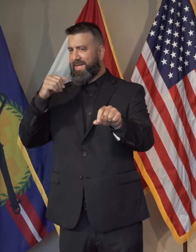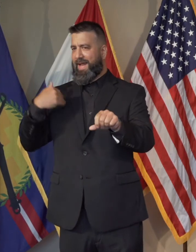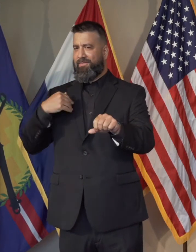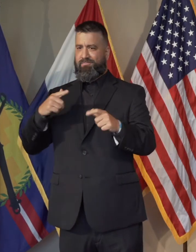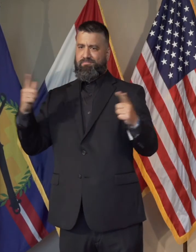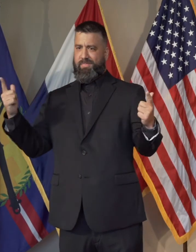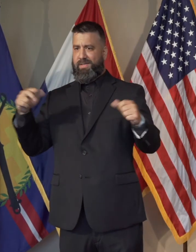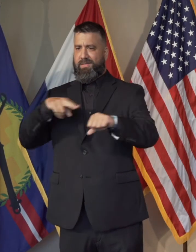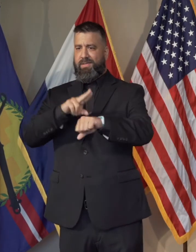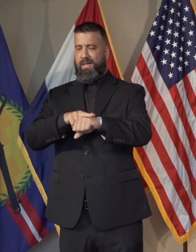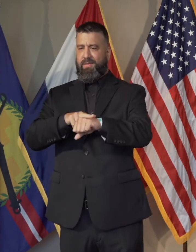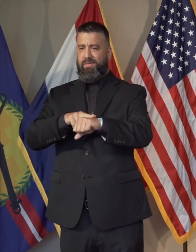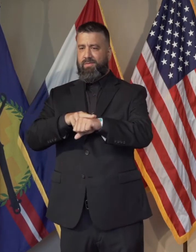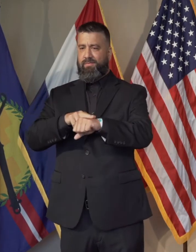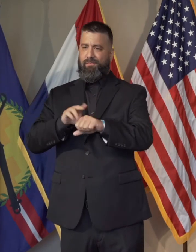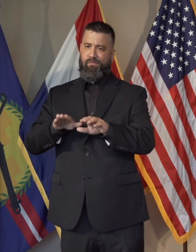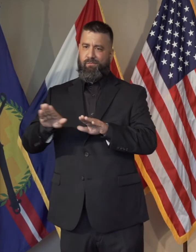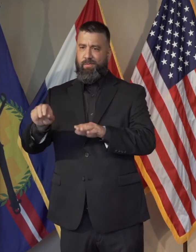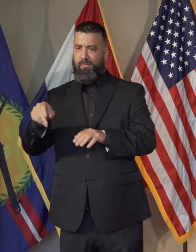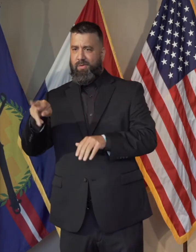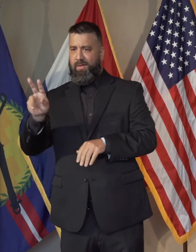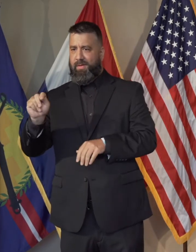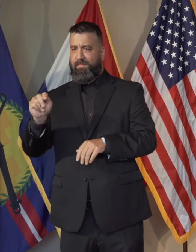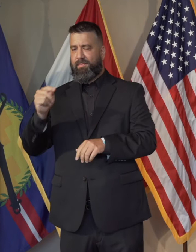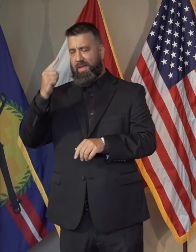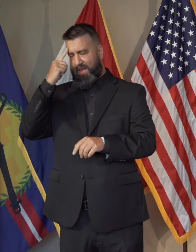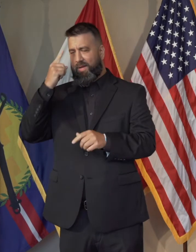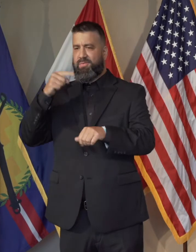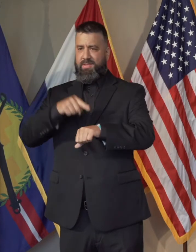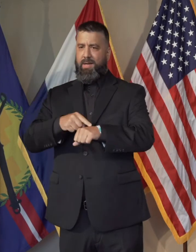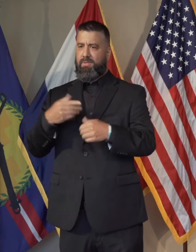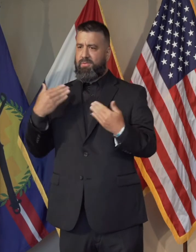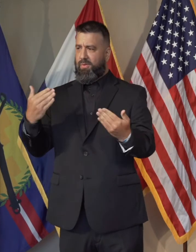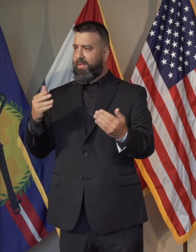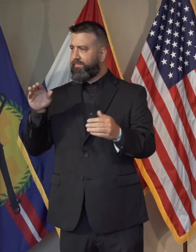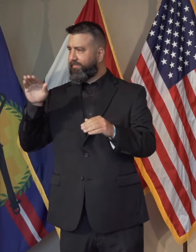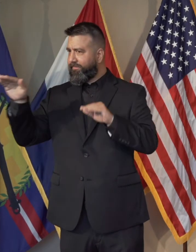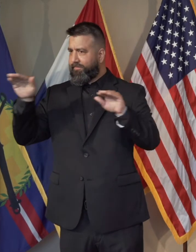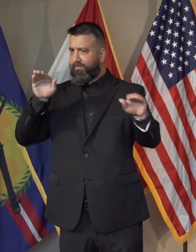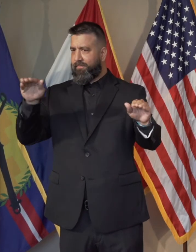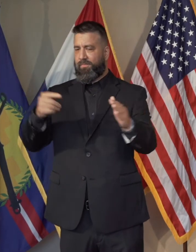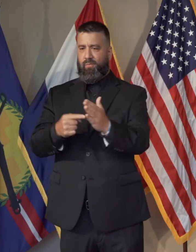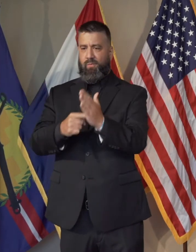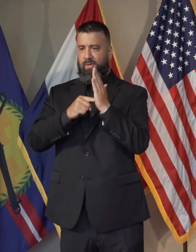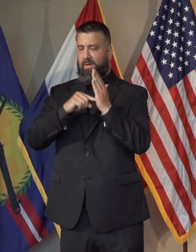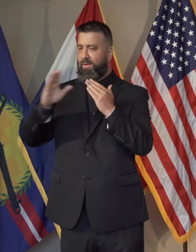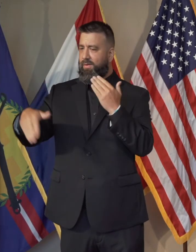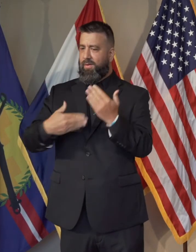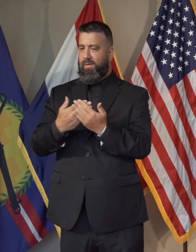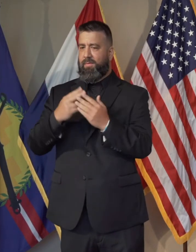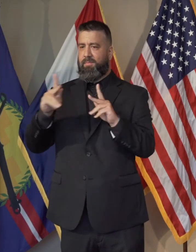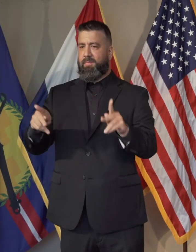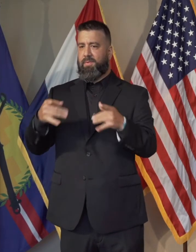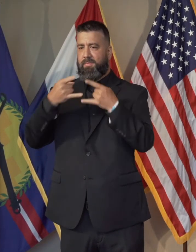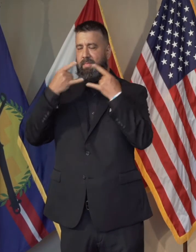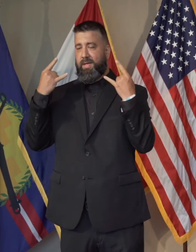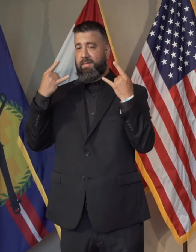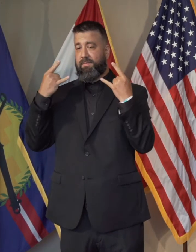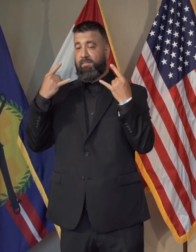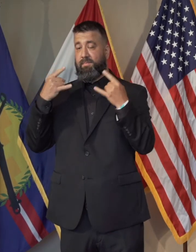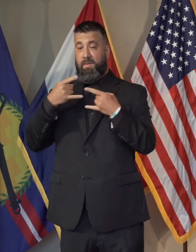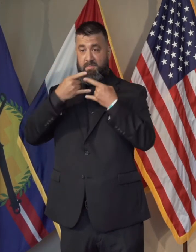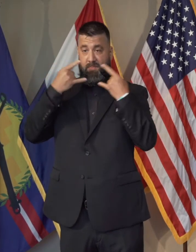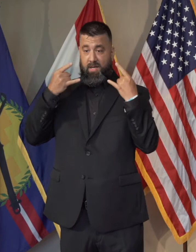footprint, and we felt it was time to close those gaps and close those loopholes, get more people wearing masks, and it will allow us